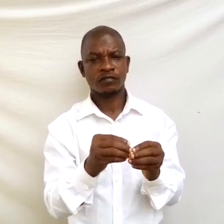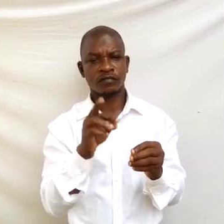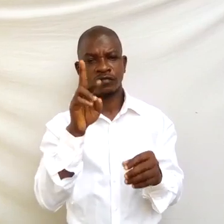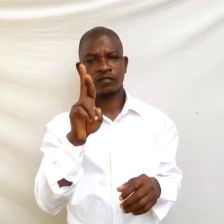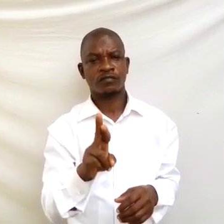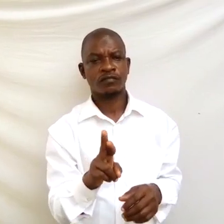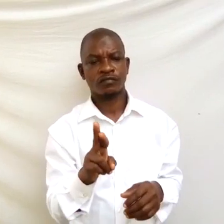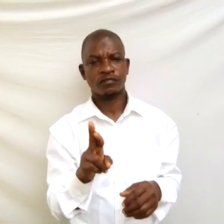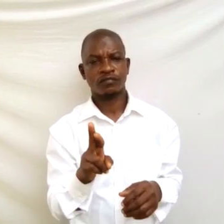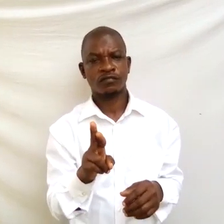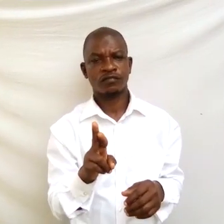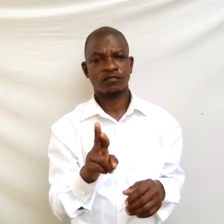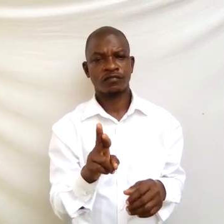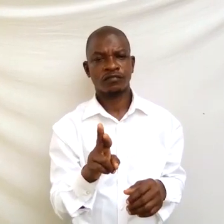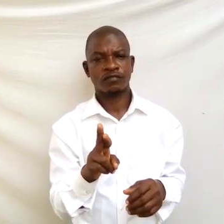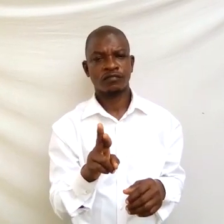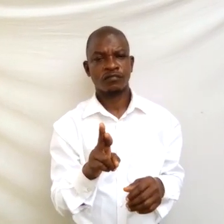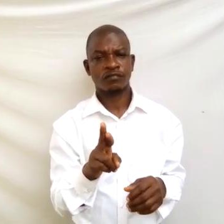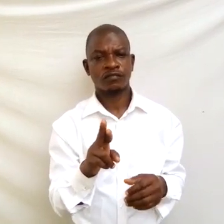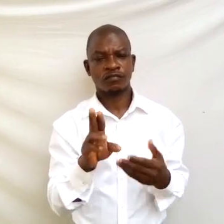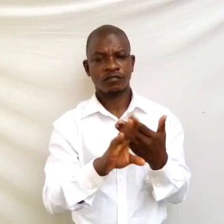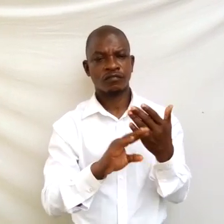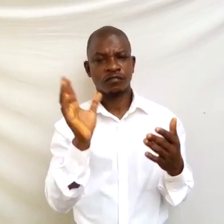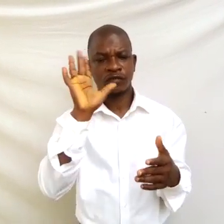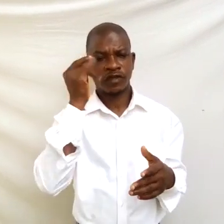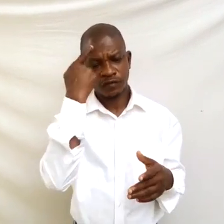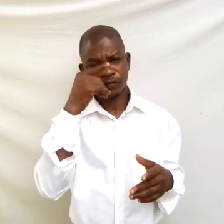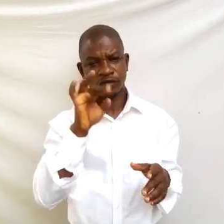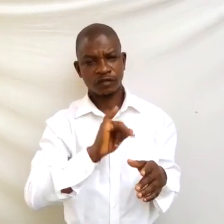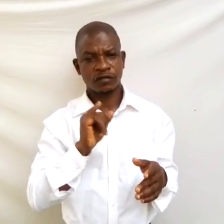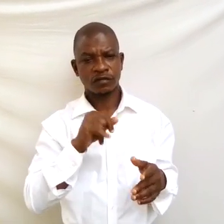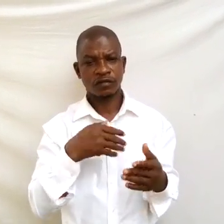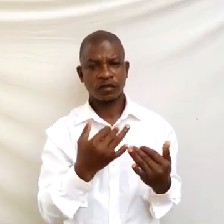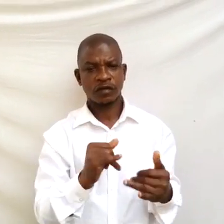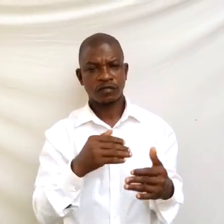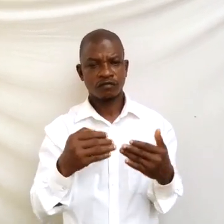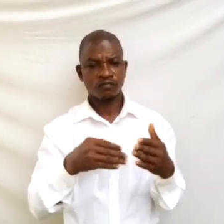Bye for now. Meet you after timeout.